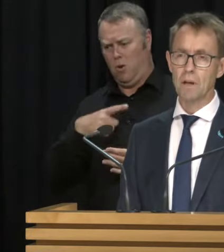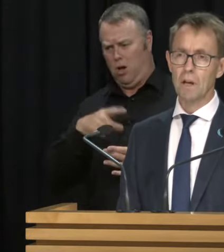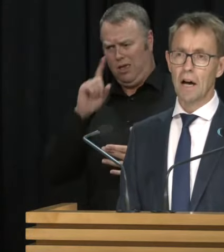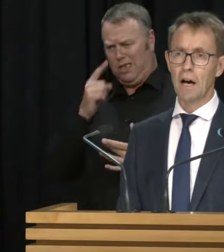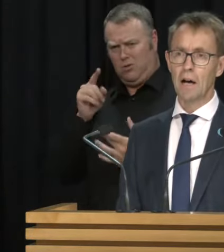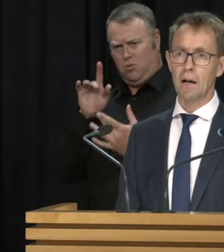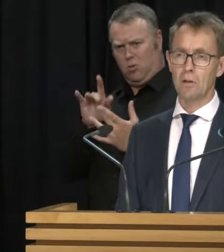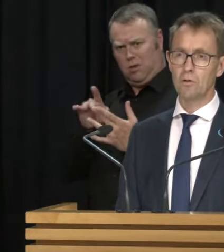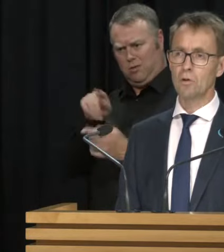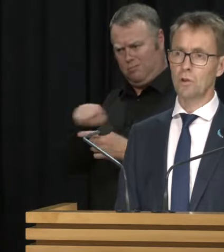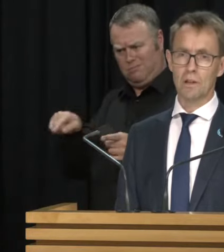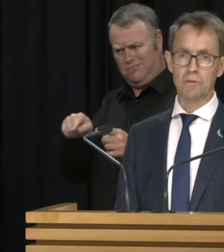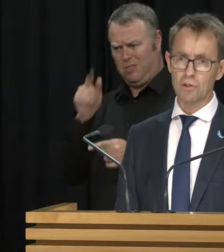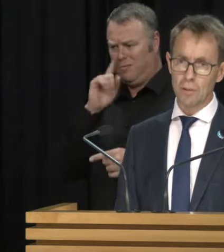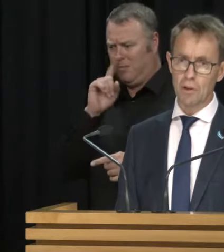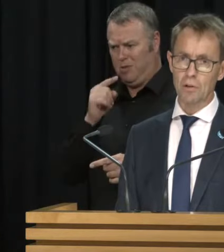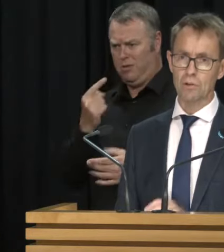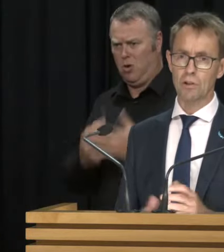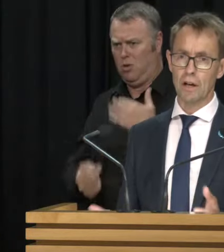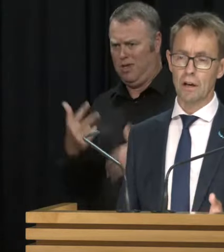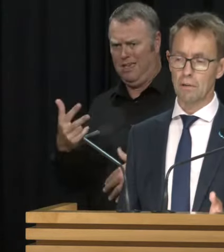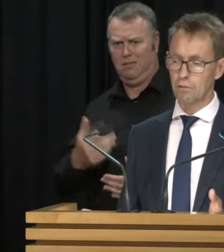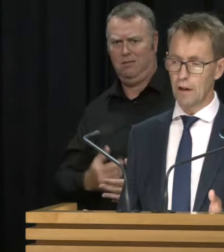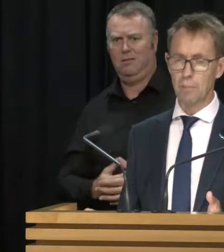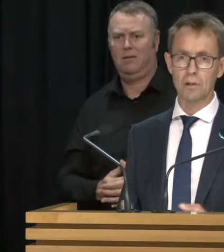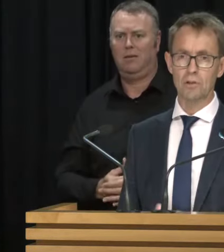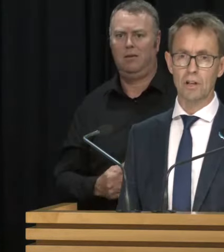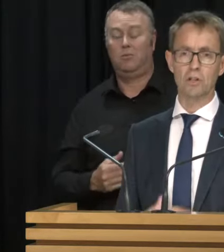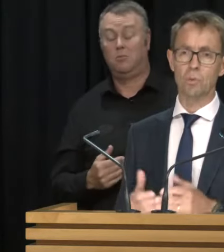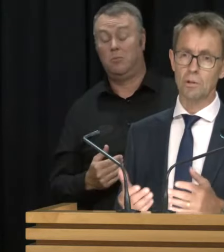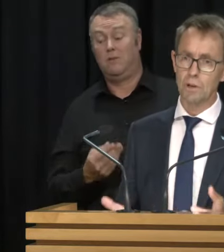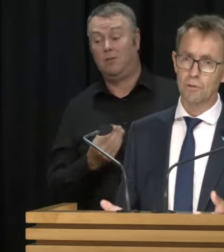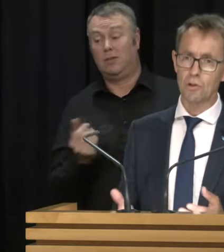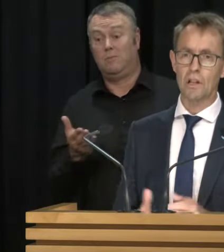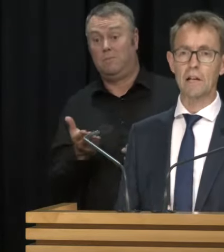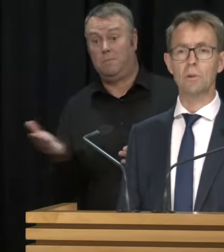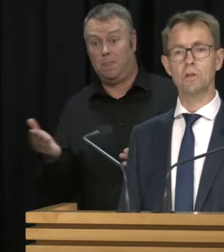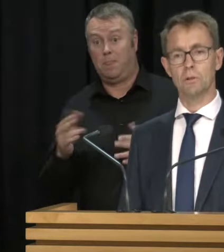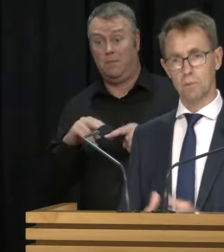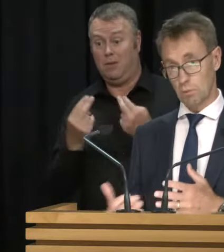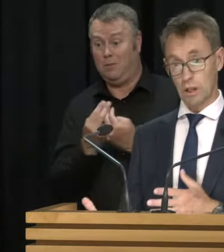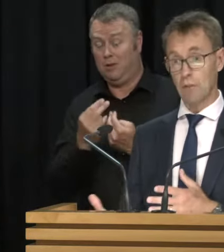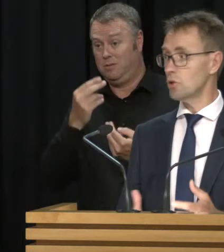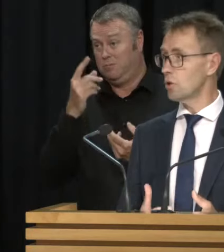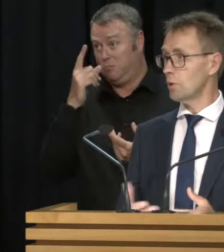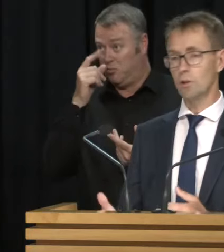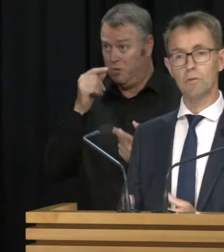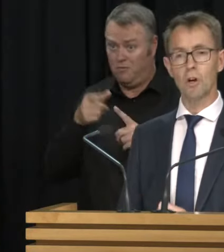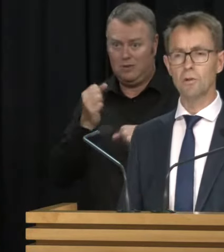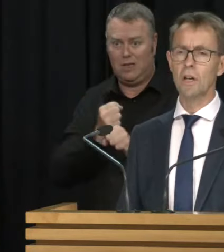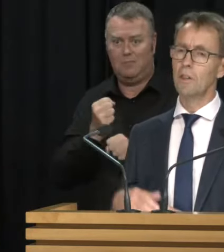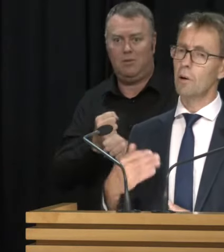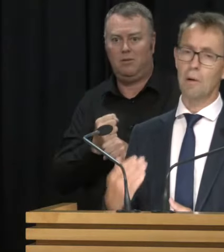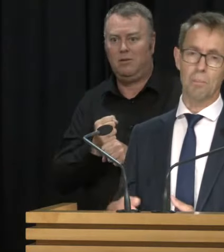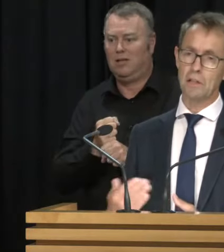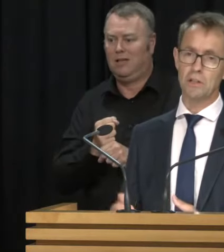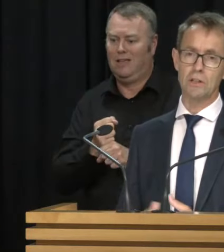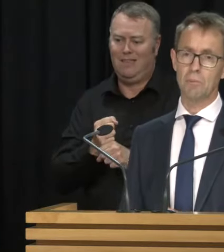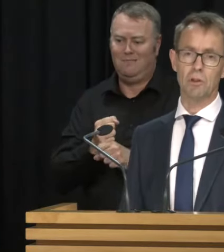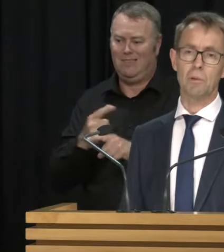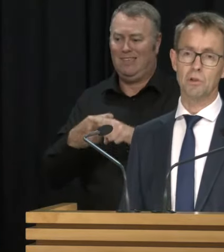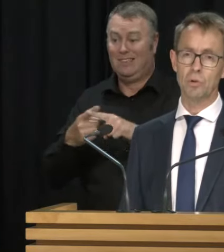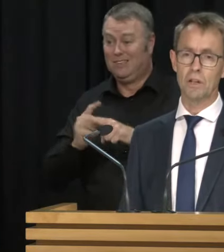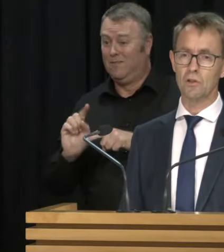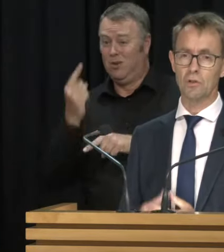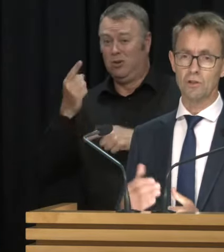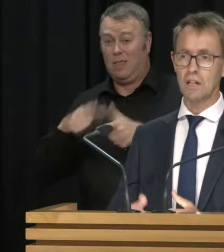community. Certainly for some of those families, English won't be a first language. We have interpreters involved. There are repeated